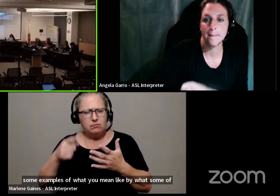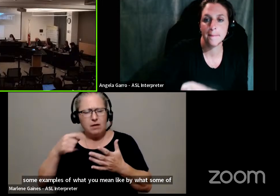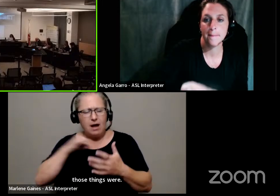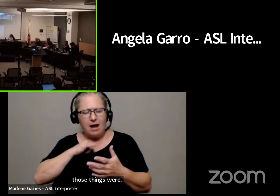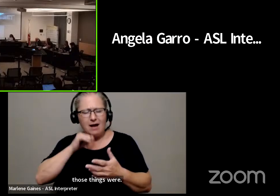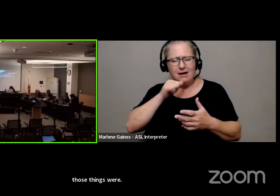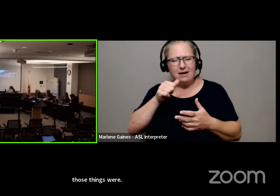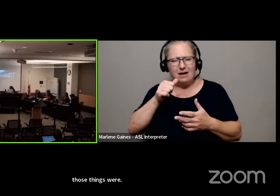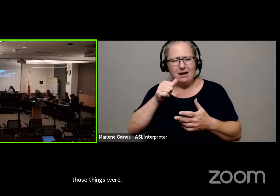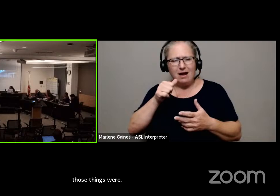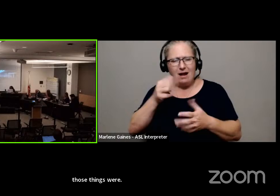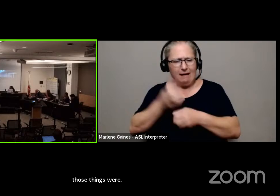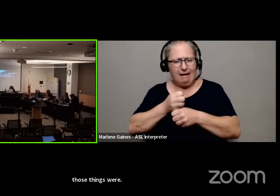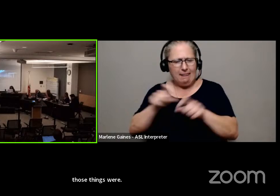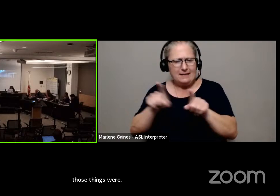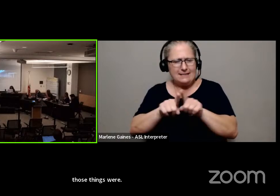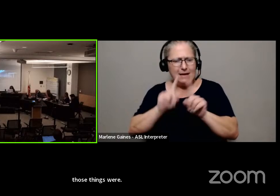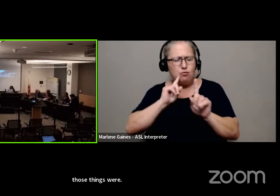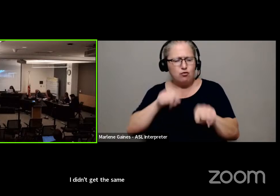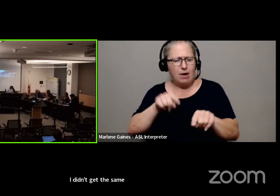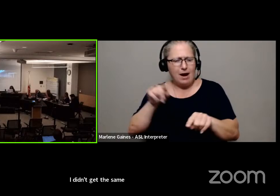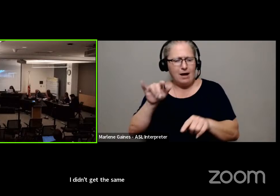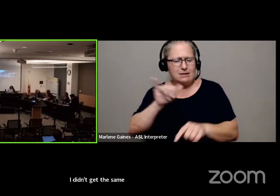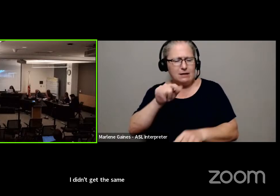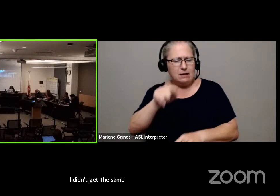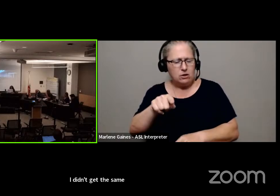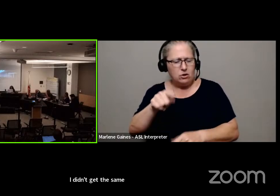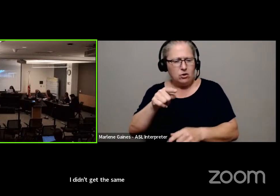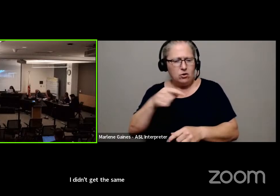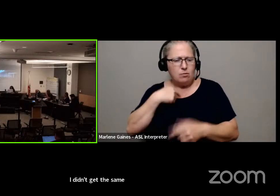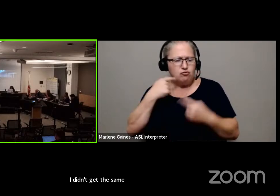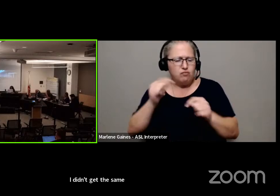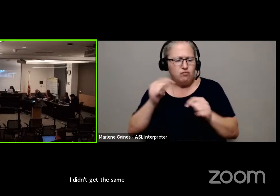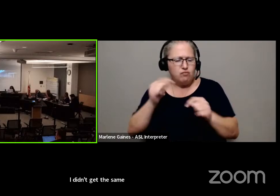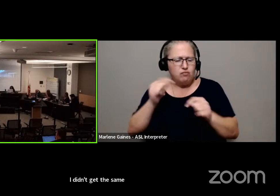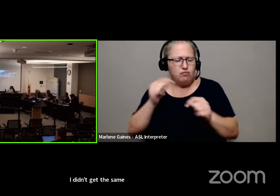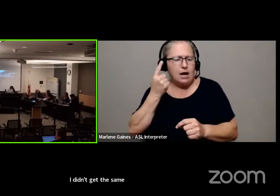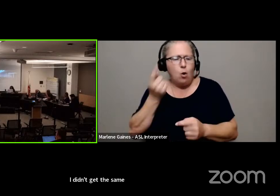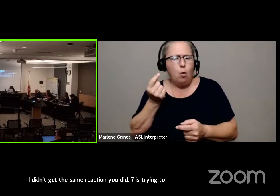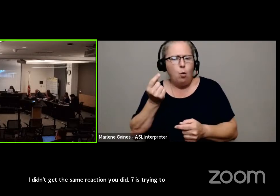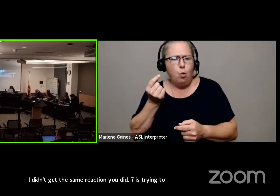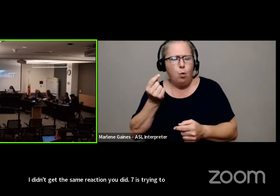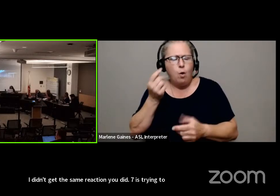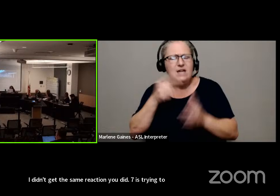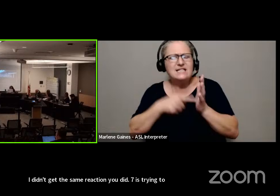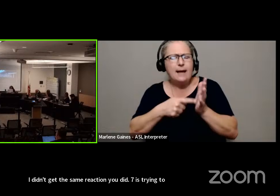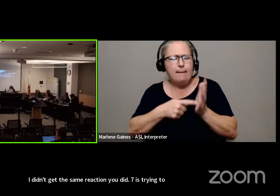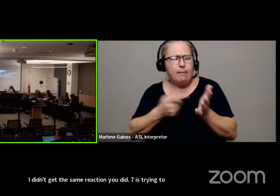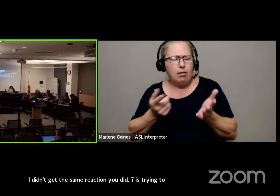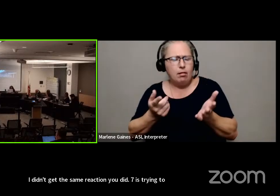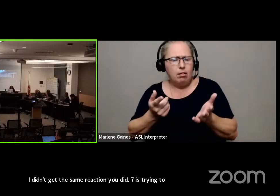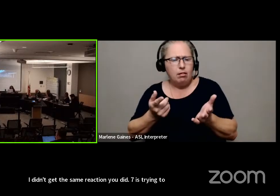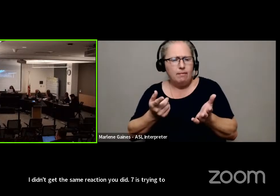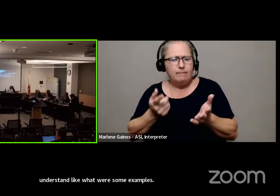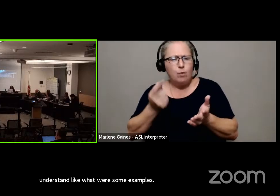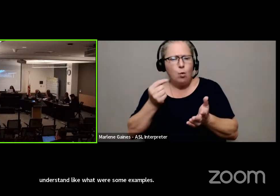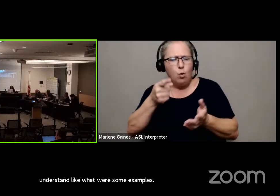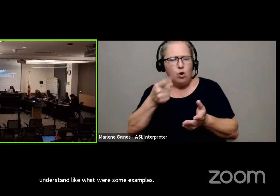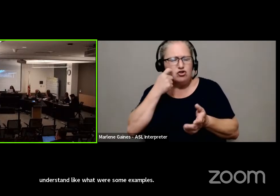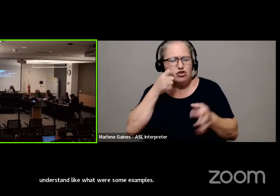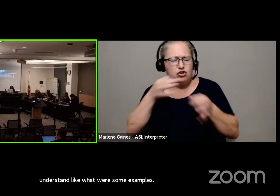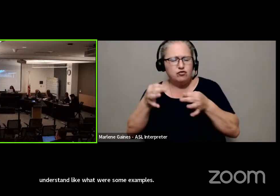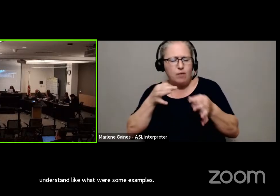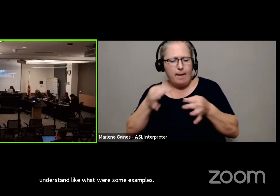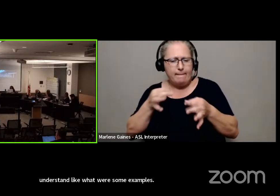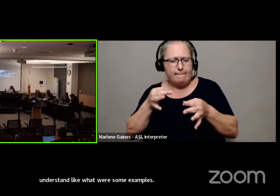I didn't get the same reaction you did, so I'm just trying to understand, like, what were some examples and what you